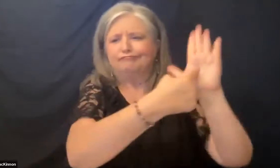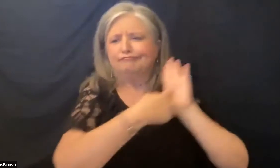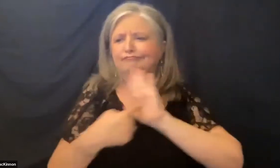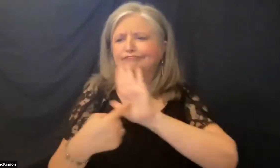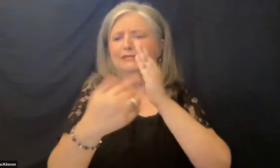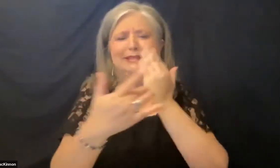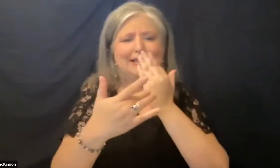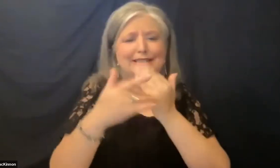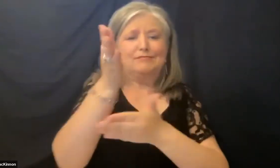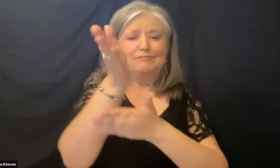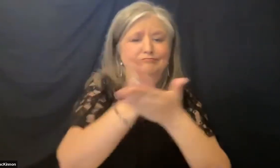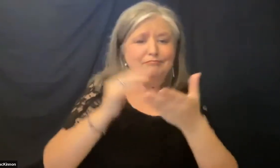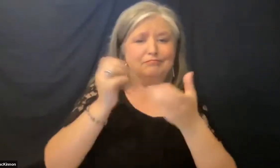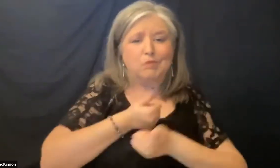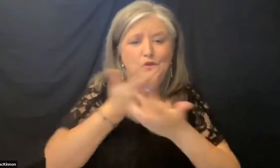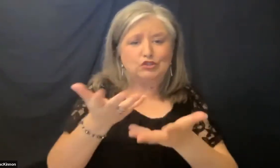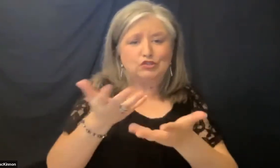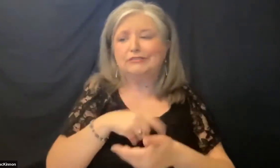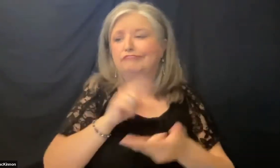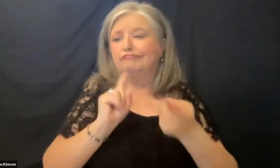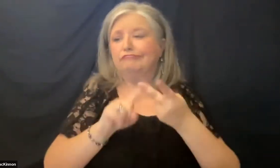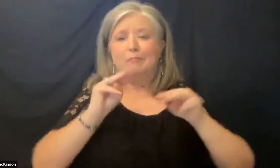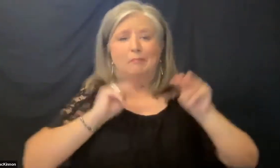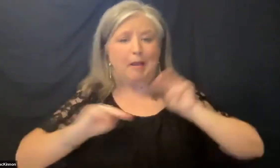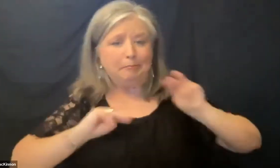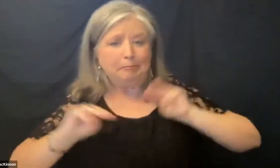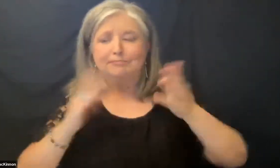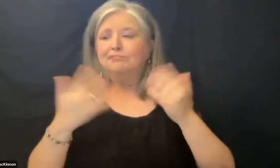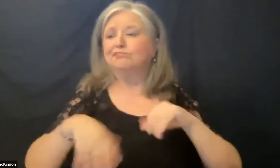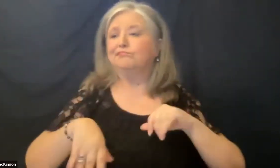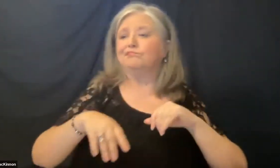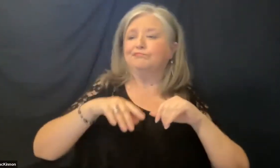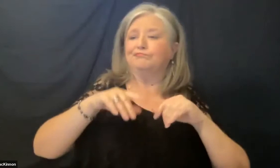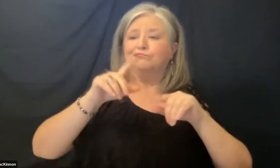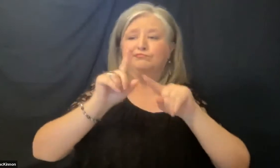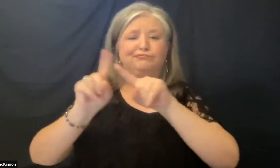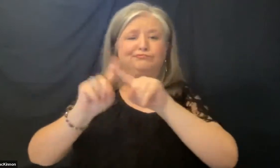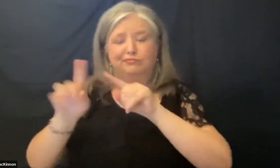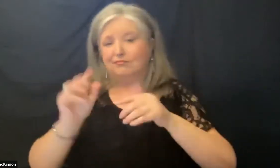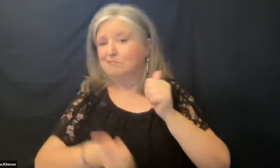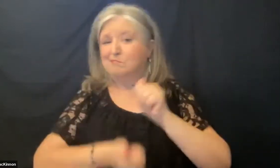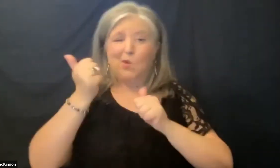it's visual vernacular, it's a unique physical theater technique which includes elements of poetry, mime,